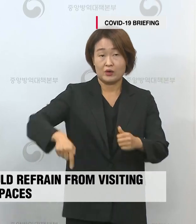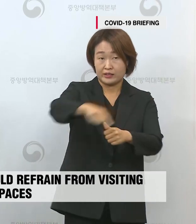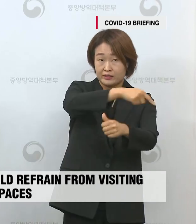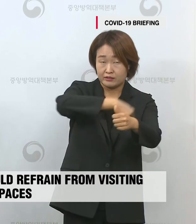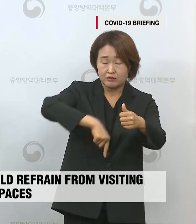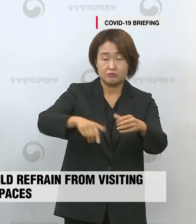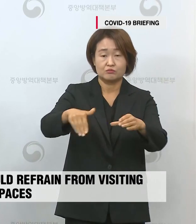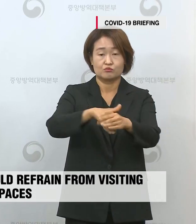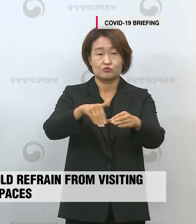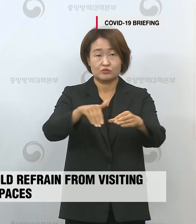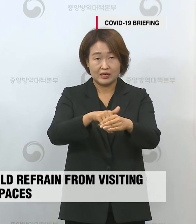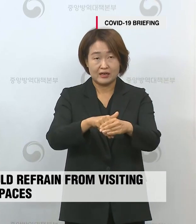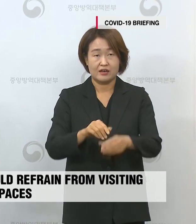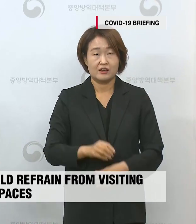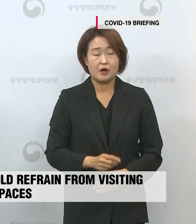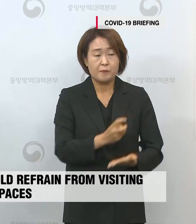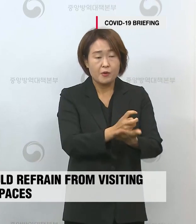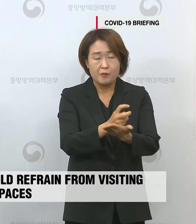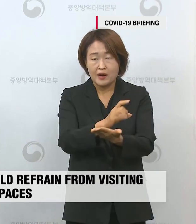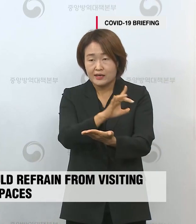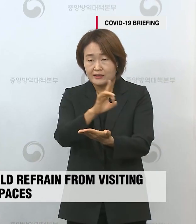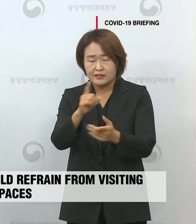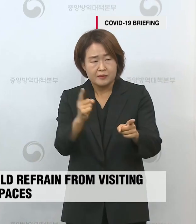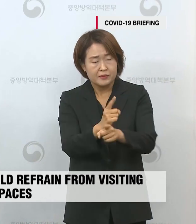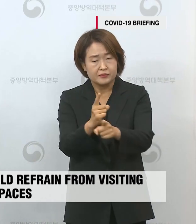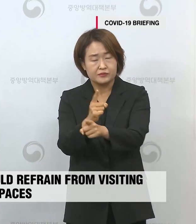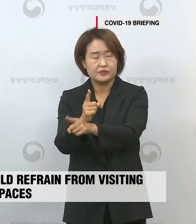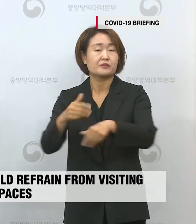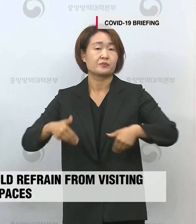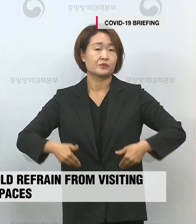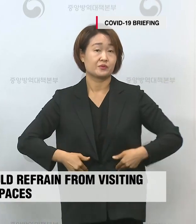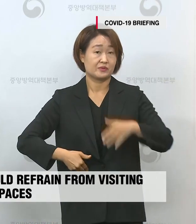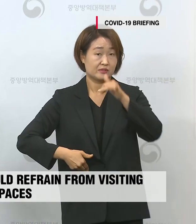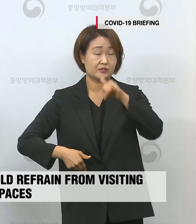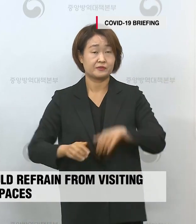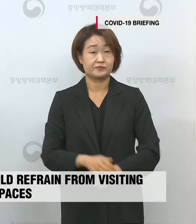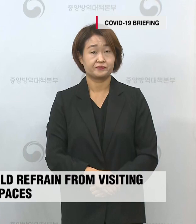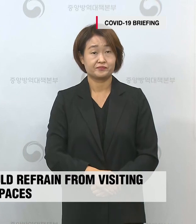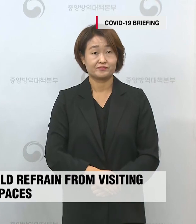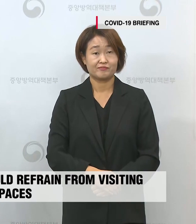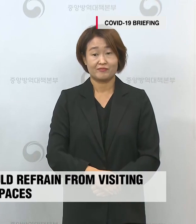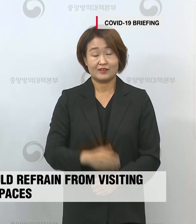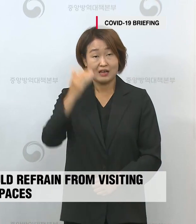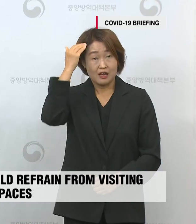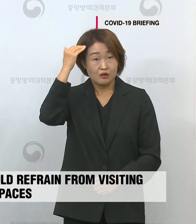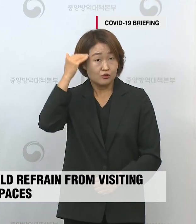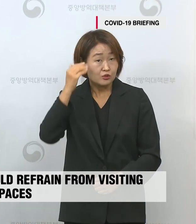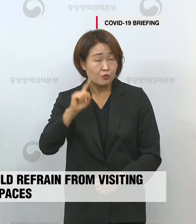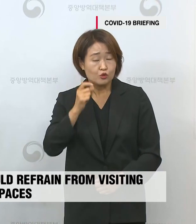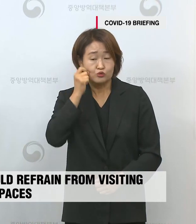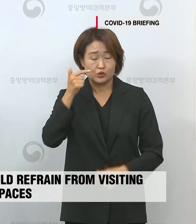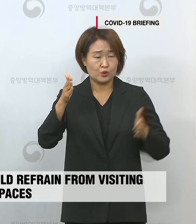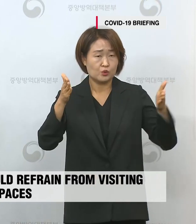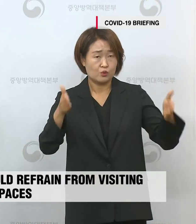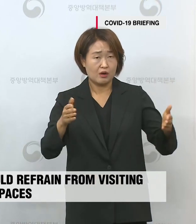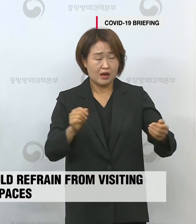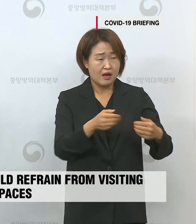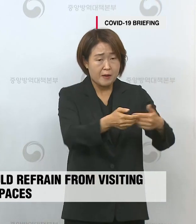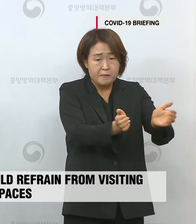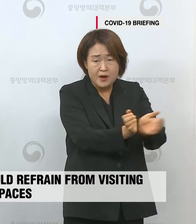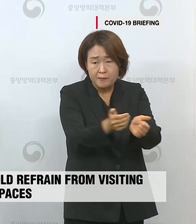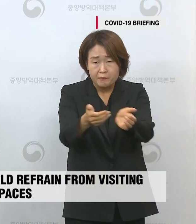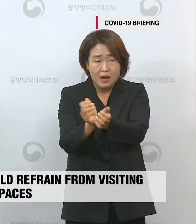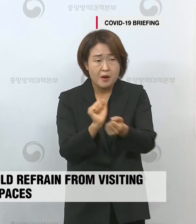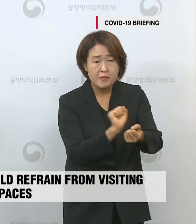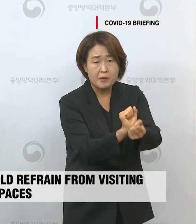manner. And therefore, in all areas of life, we need to change our new norms of life in many social